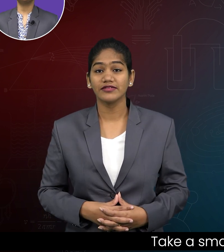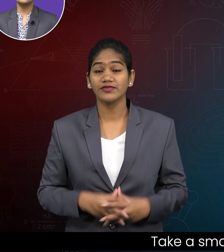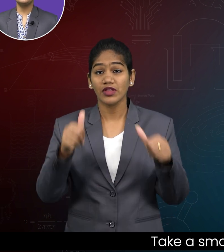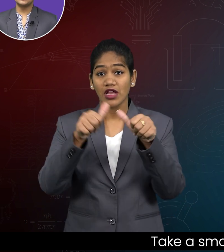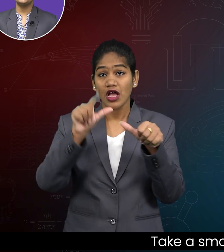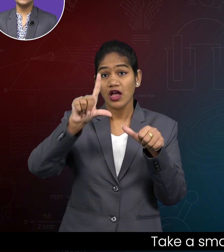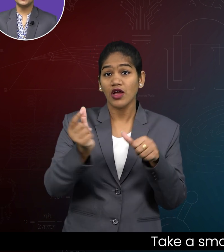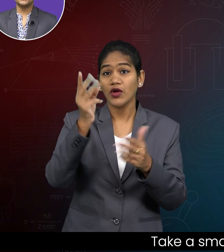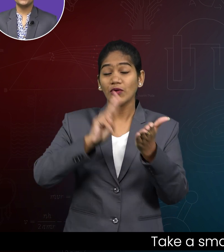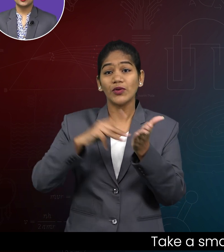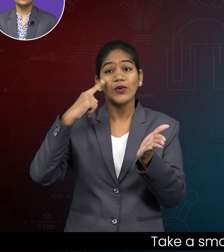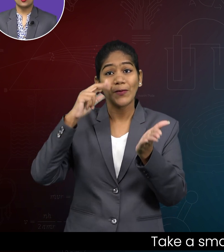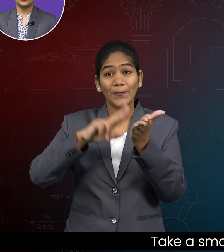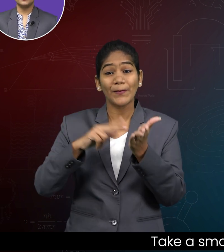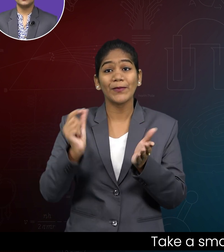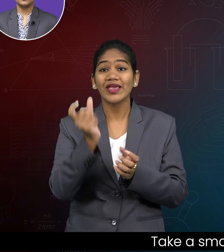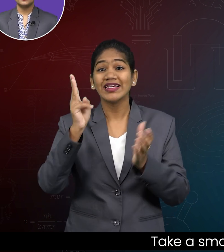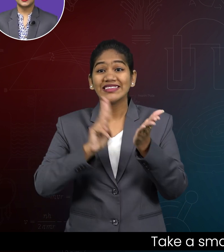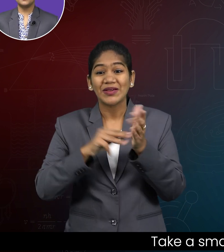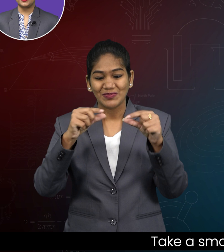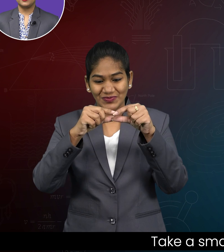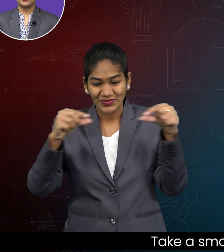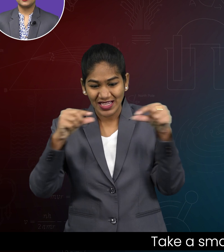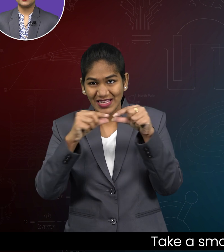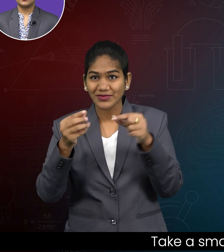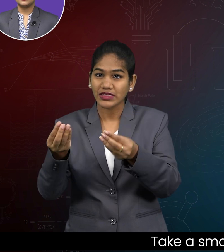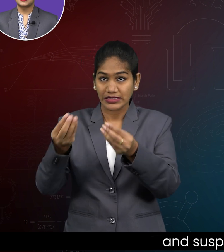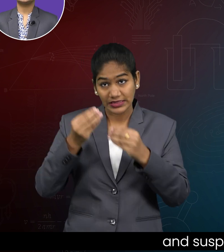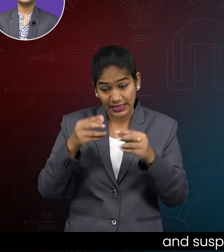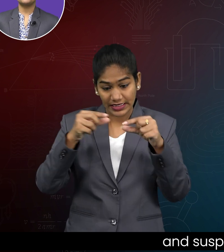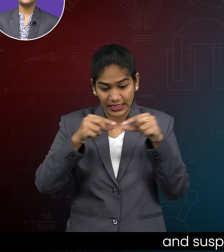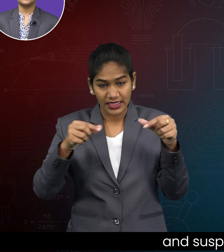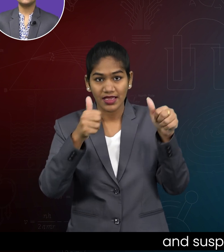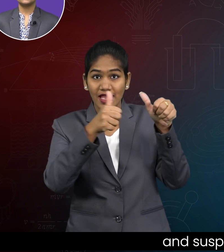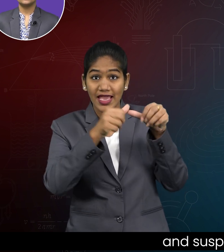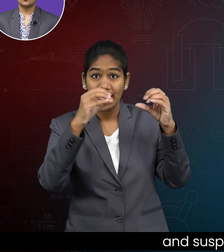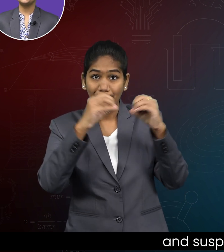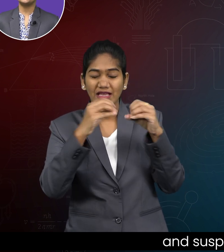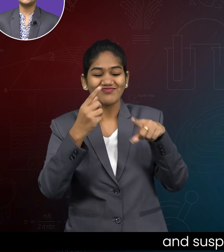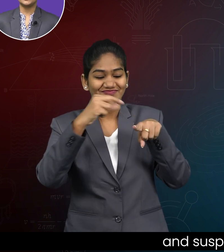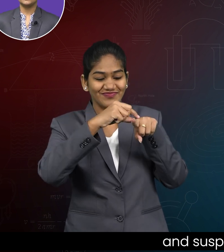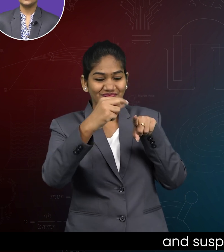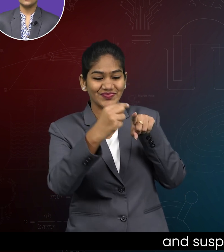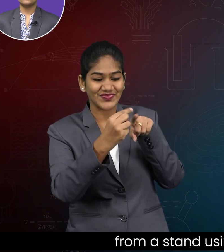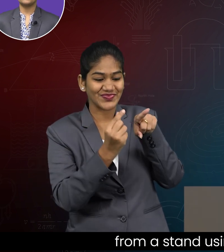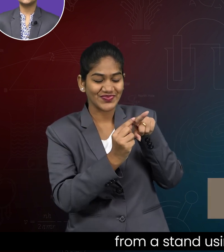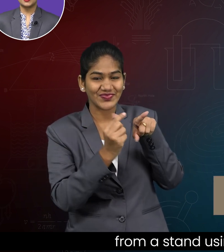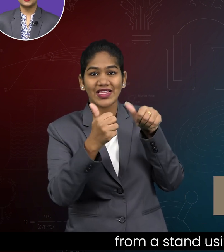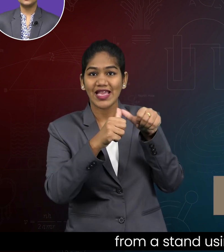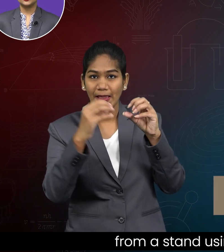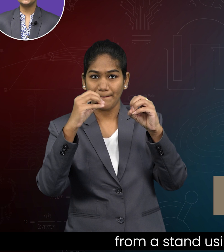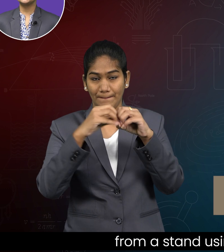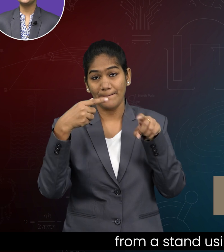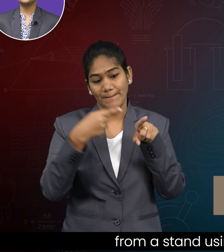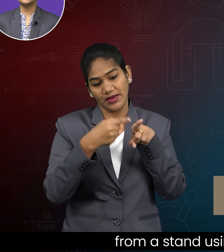Take a small aluminium rod AB and suspend it horizontally from a